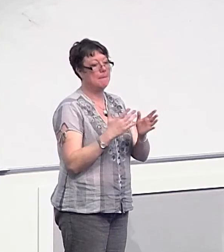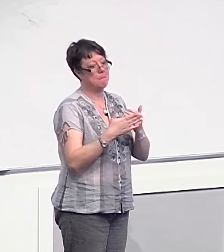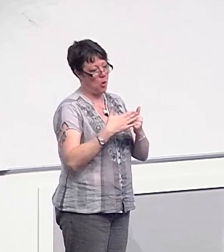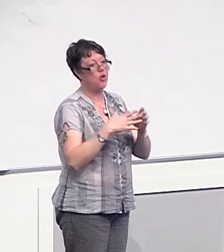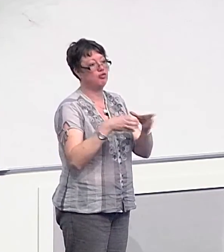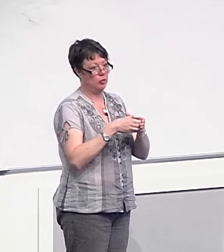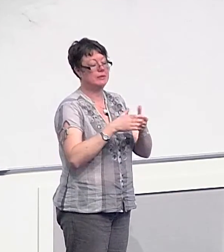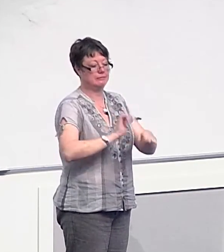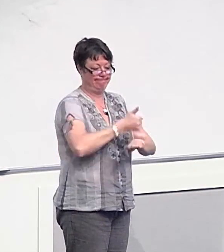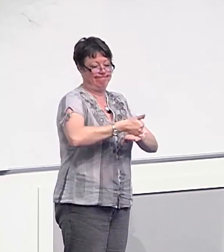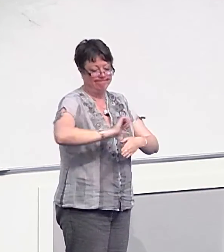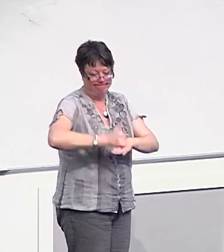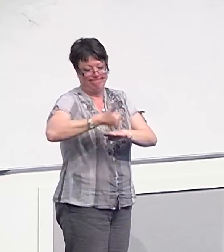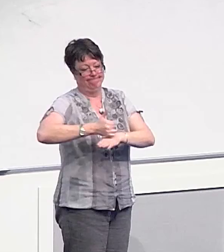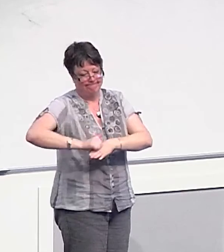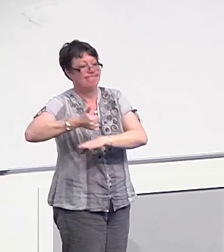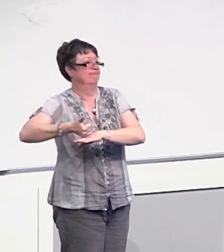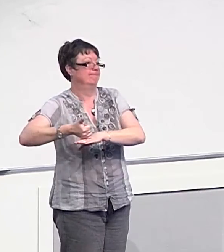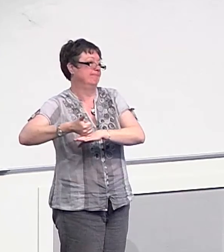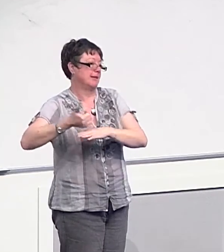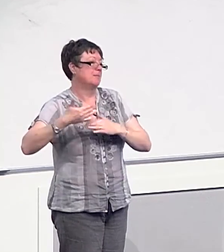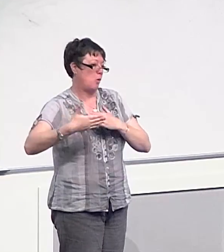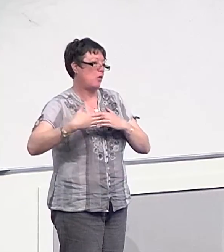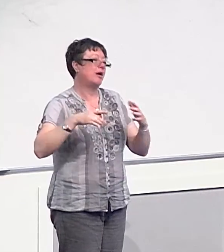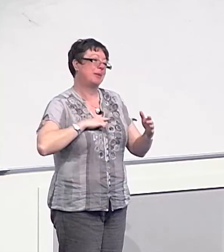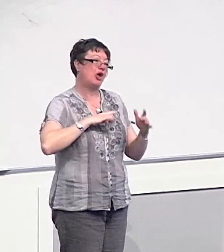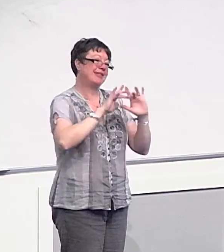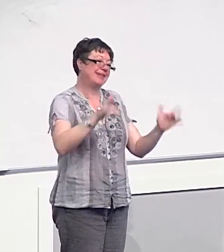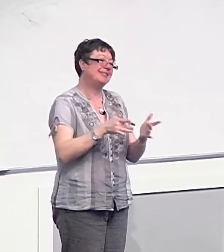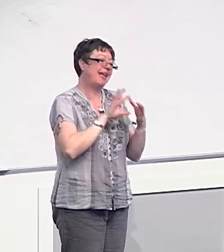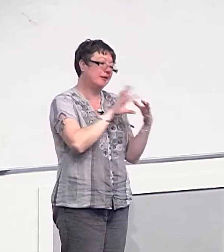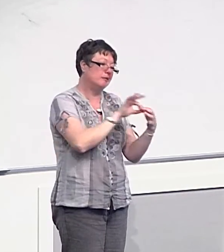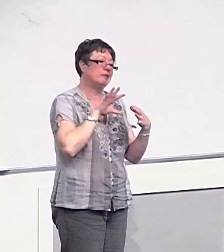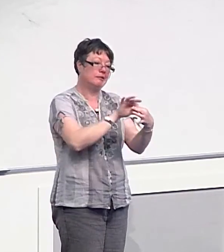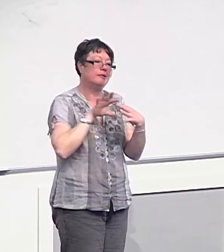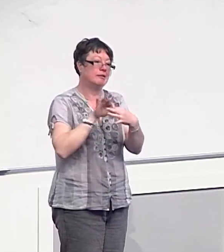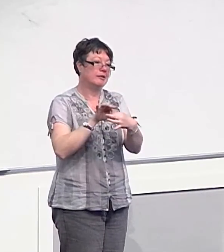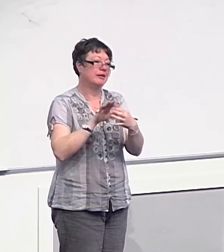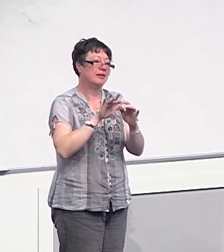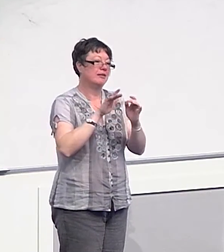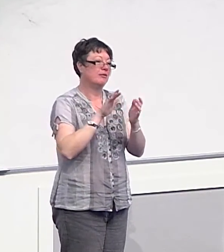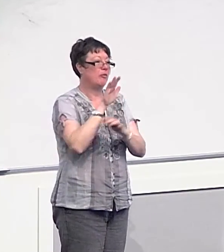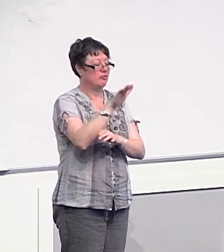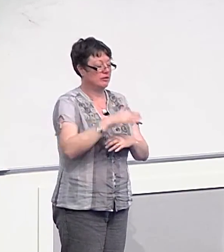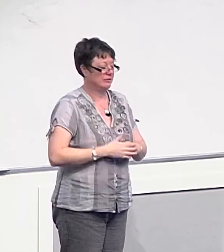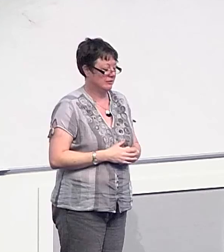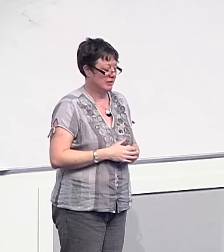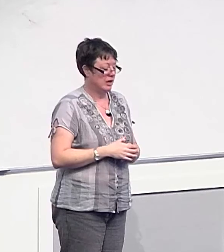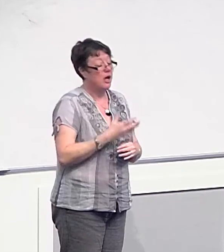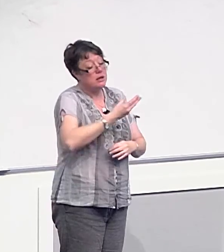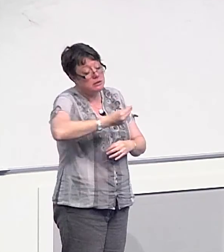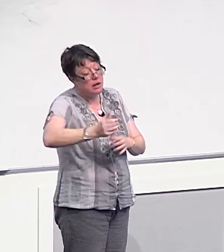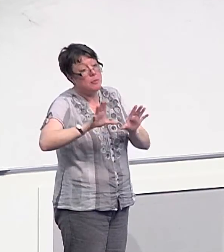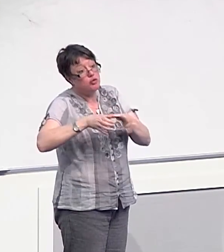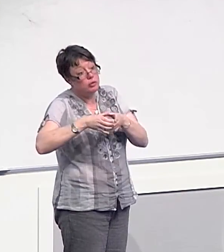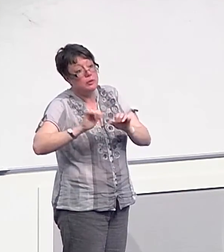together. And even some of the newer groups, they may not have formed into actually a full support